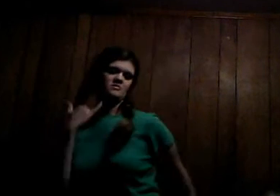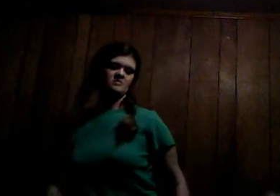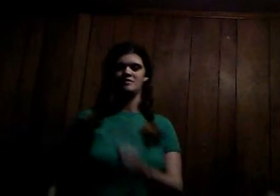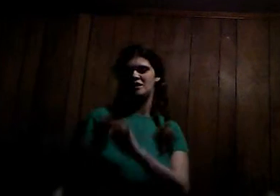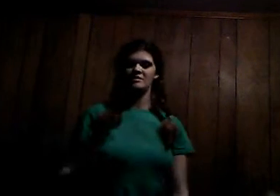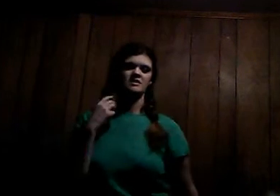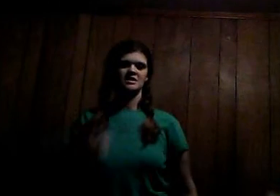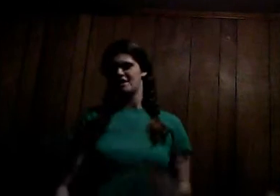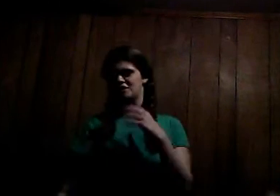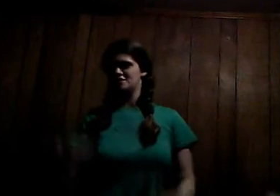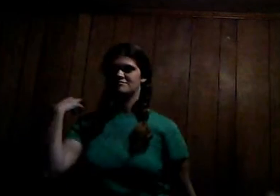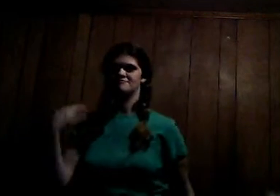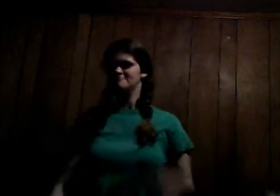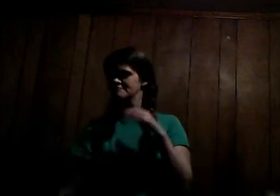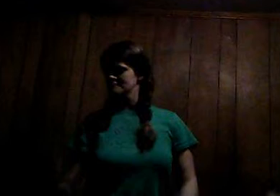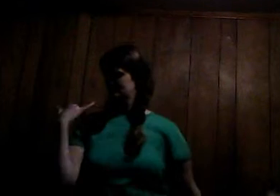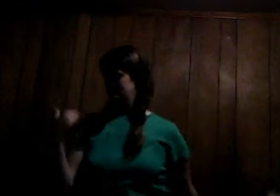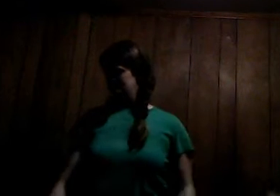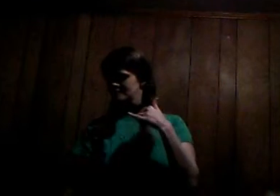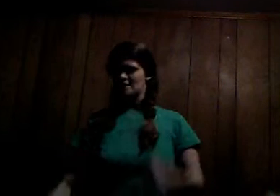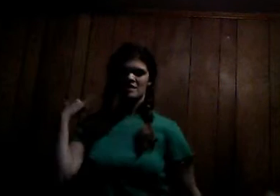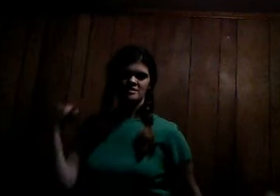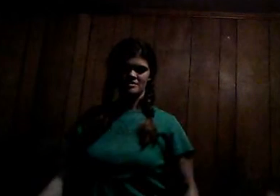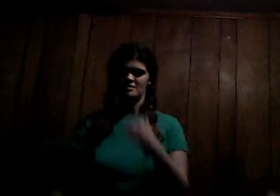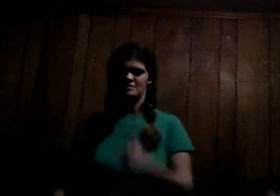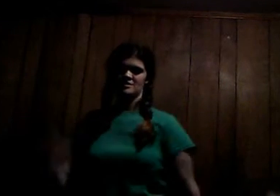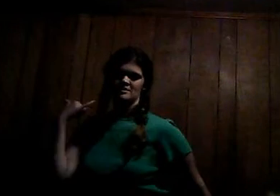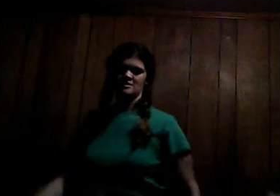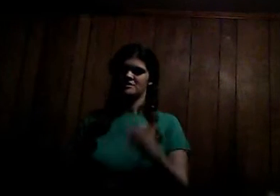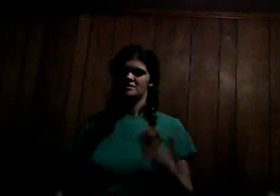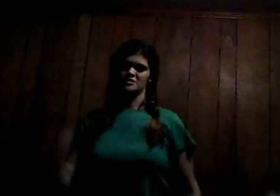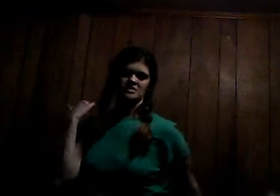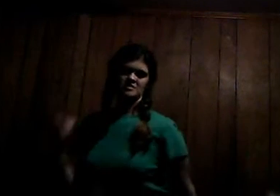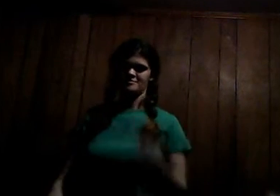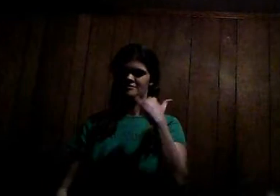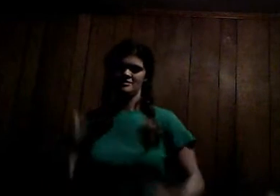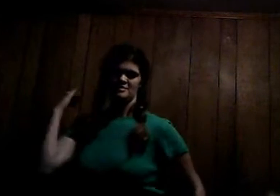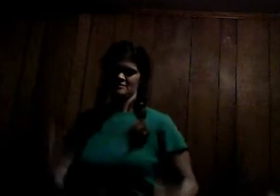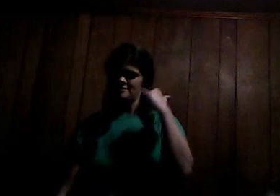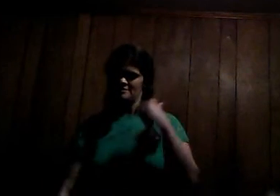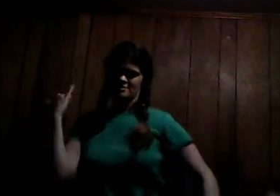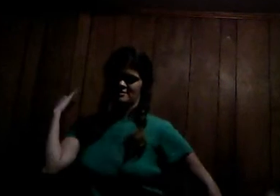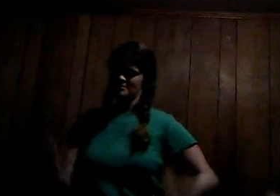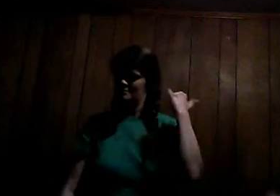Look, man, can't touch this. You better get hyped, boy, cause you know you can't touch this. Ring the bell, school's back